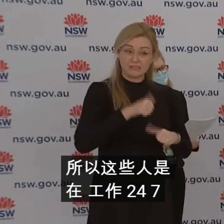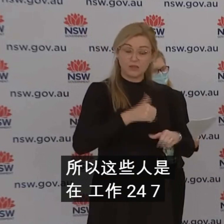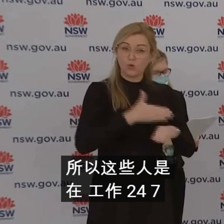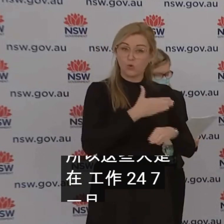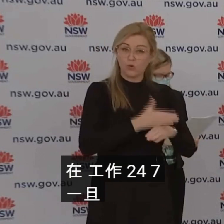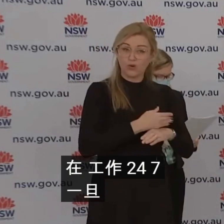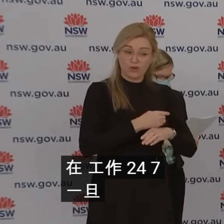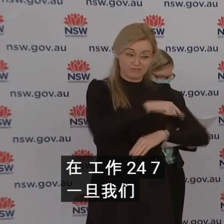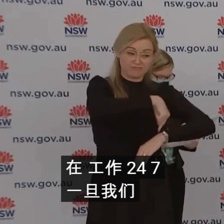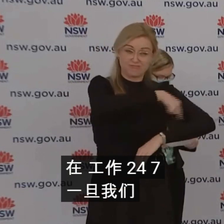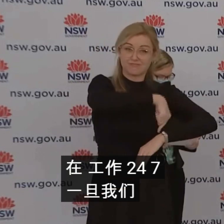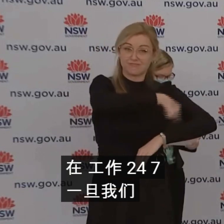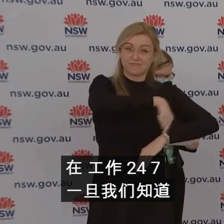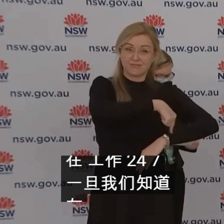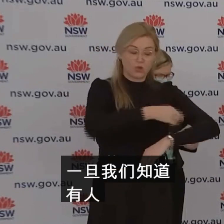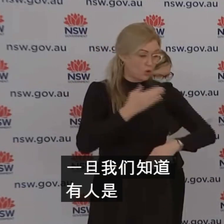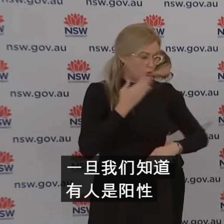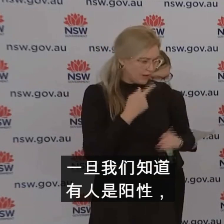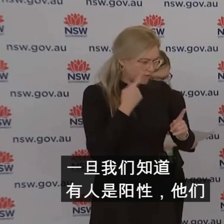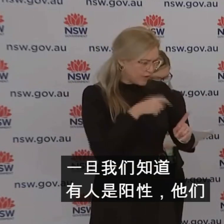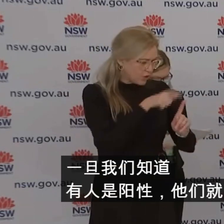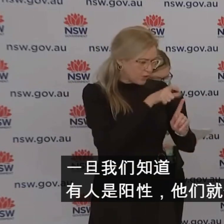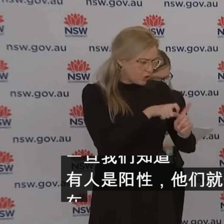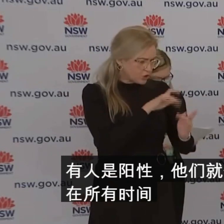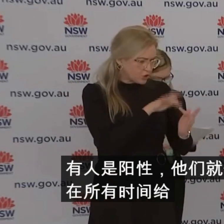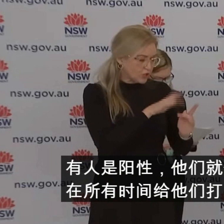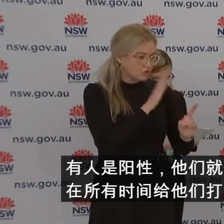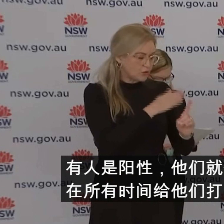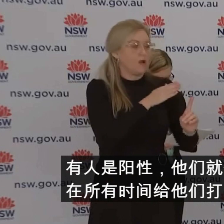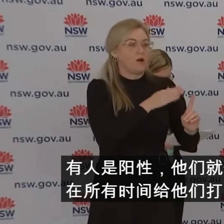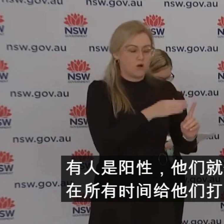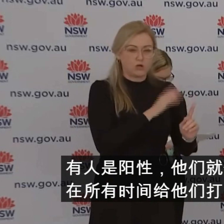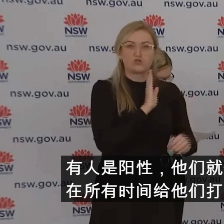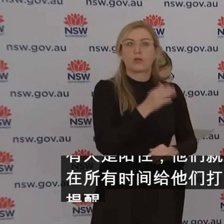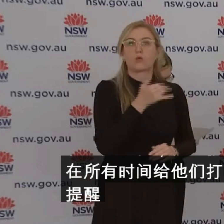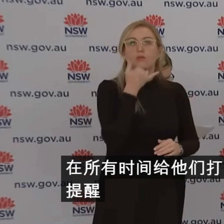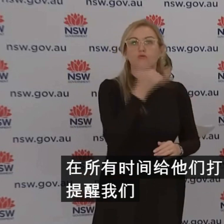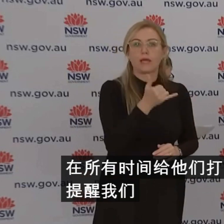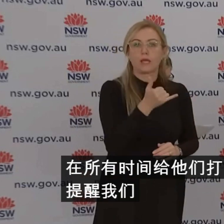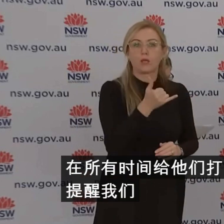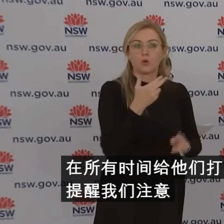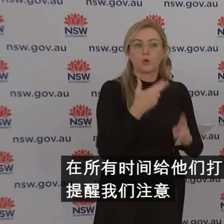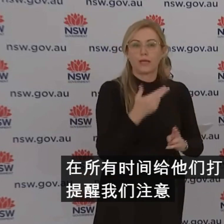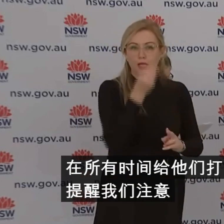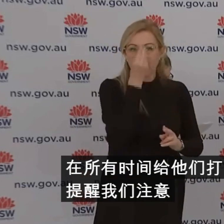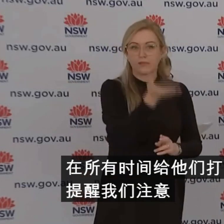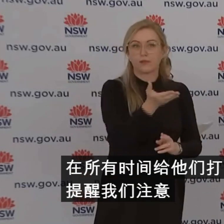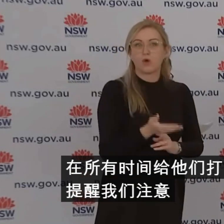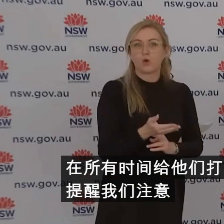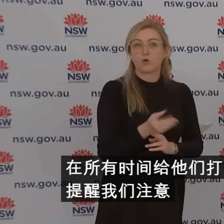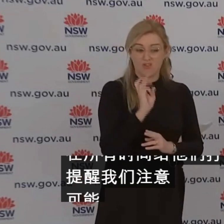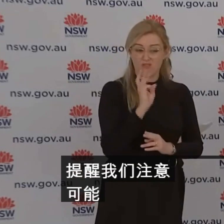24/7, contacting people as soon as we know someone's positive. They're ringing them at all hours, including at 3 a.m, which alerted us to a particular